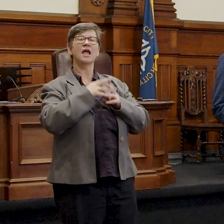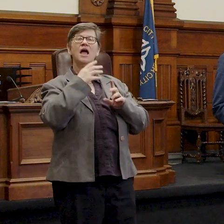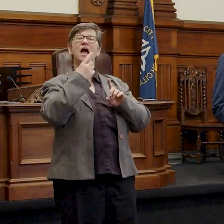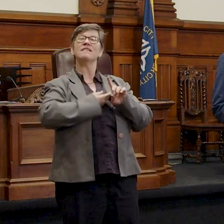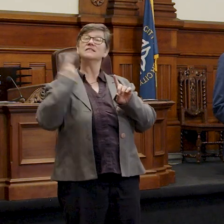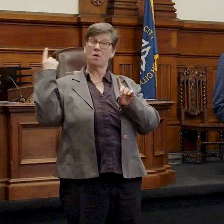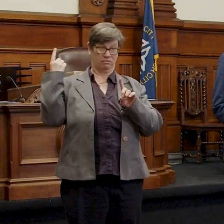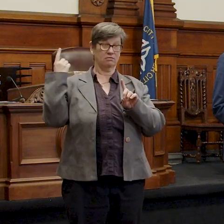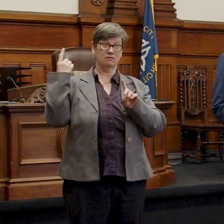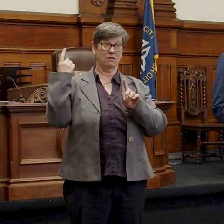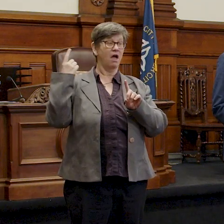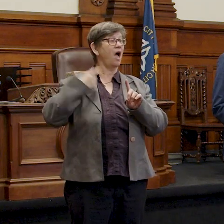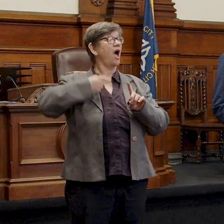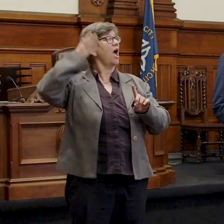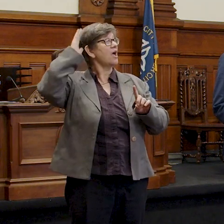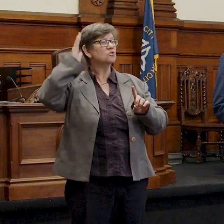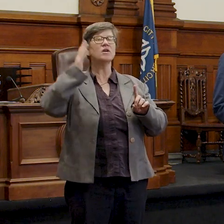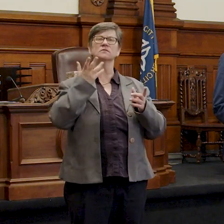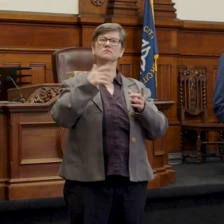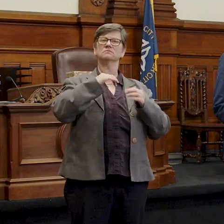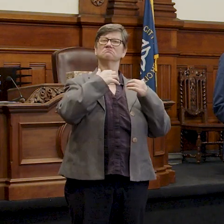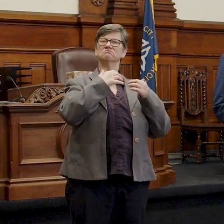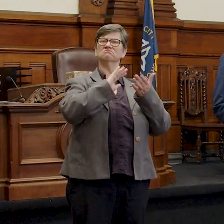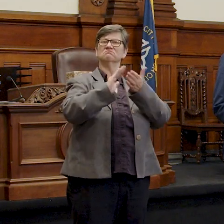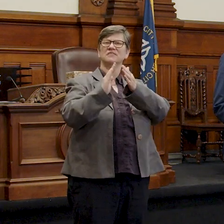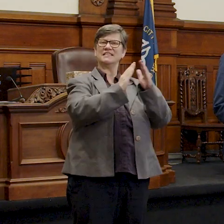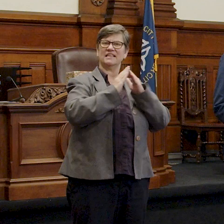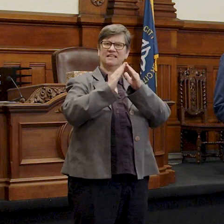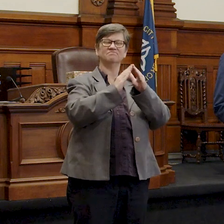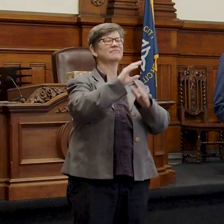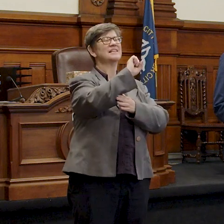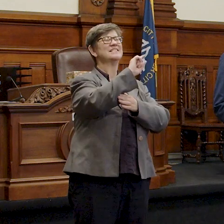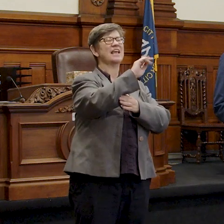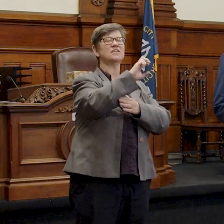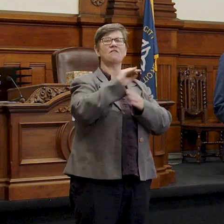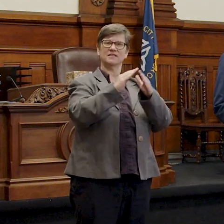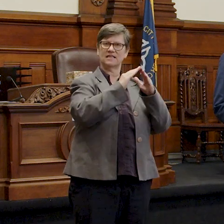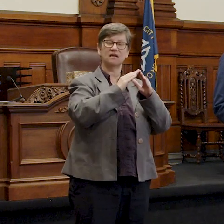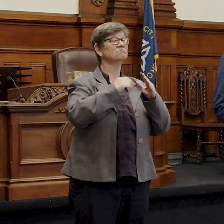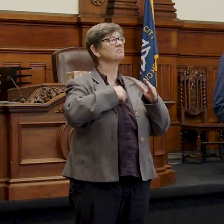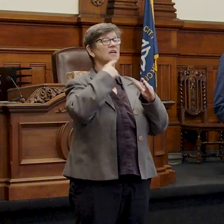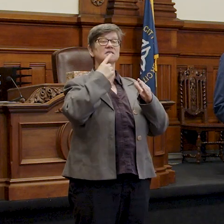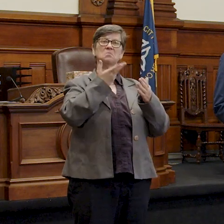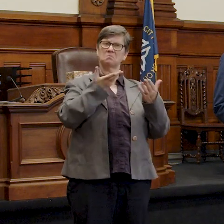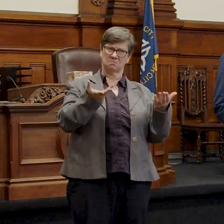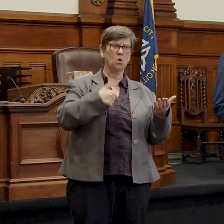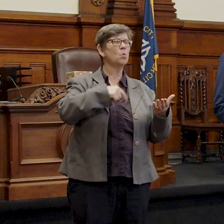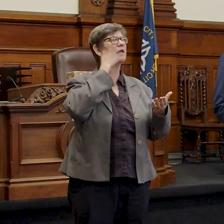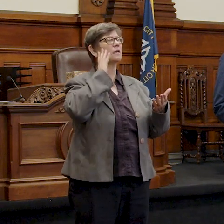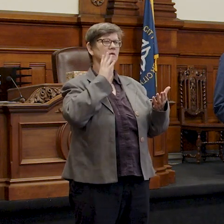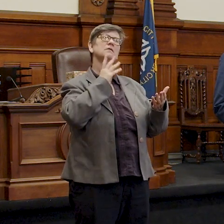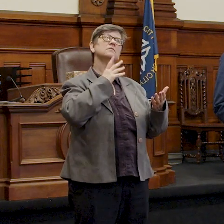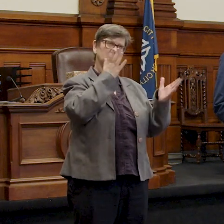my administration is working to create a safe, equitable, and prosperous Rochester by inspiring hope and delivering opportunity